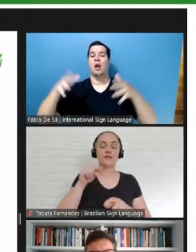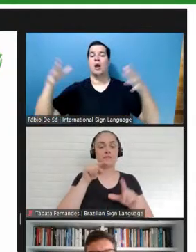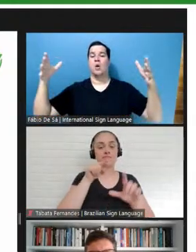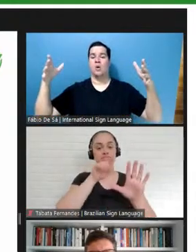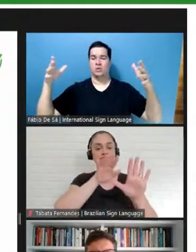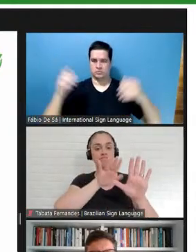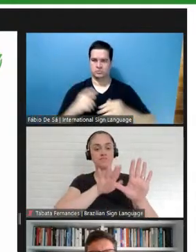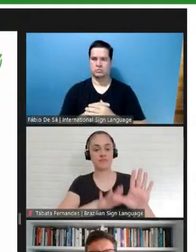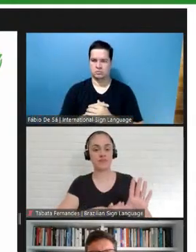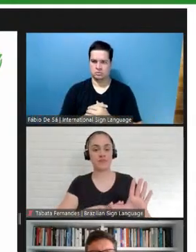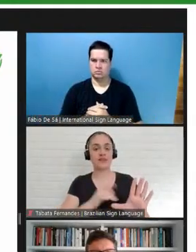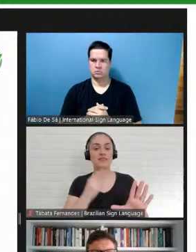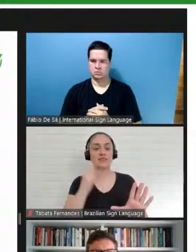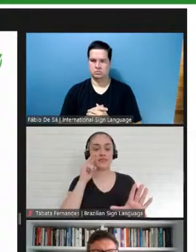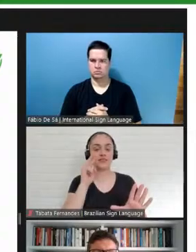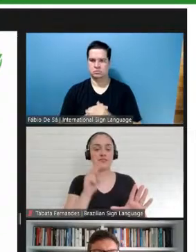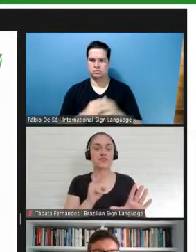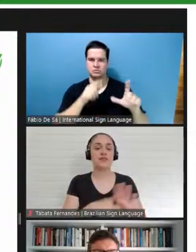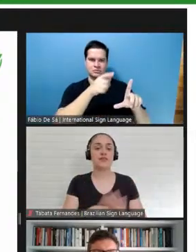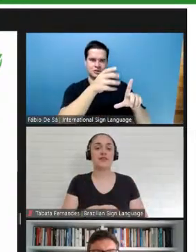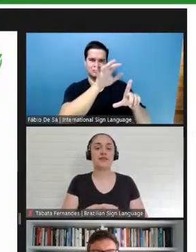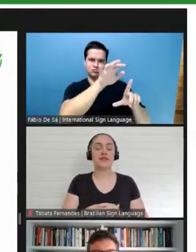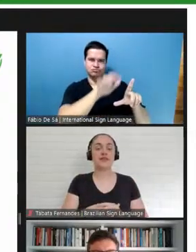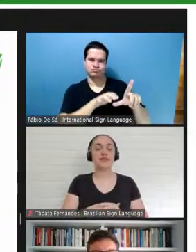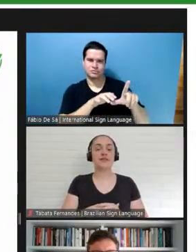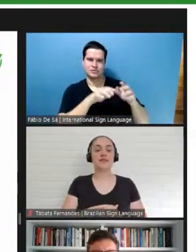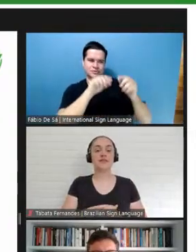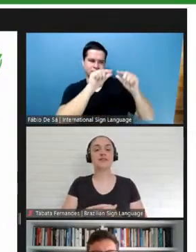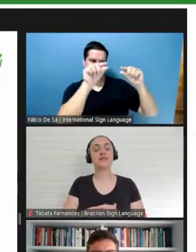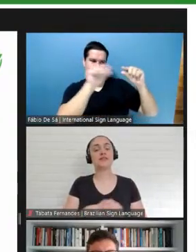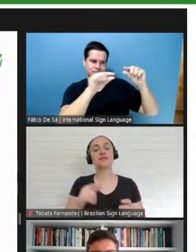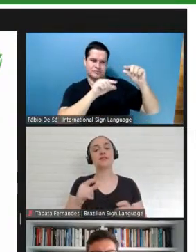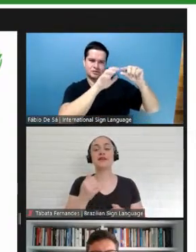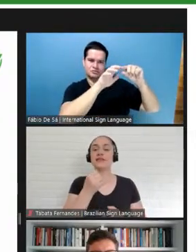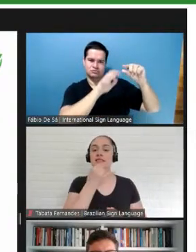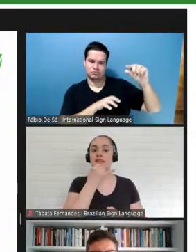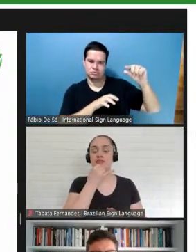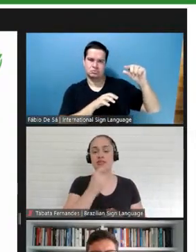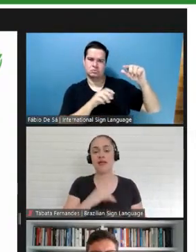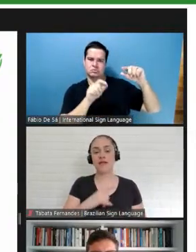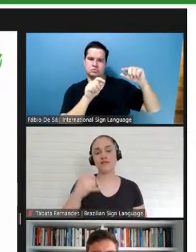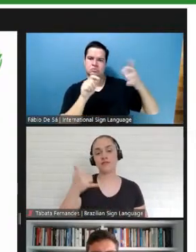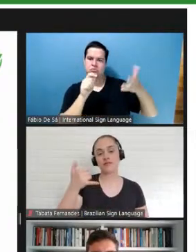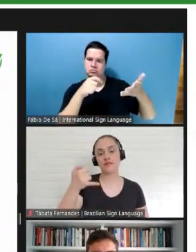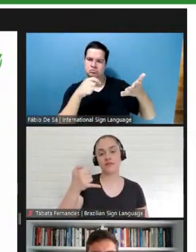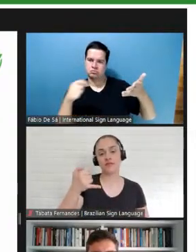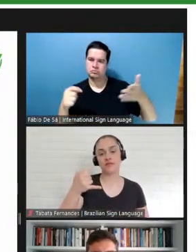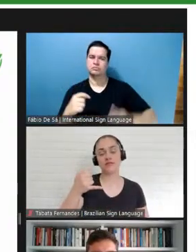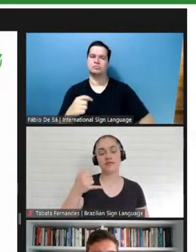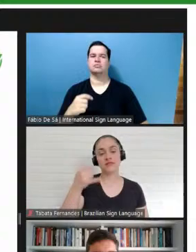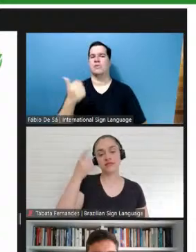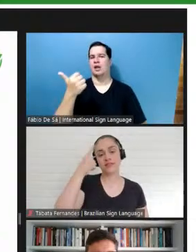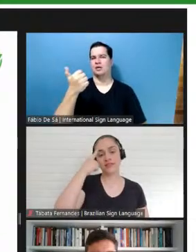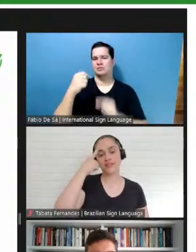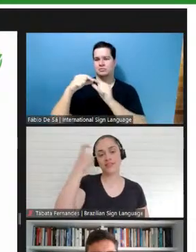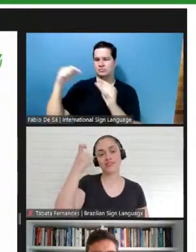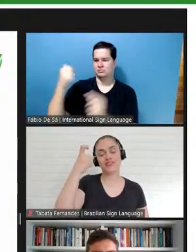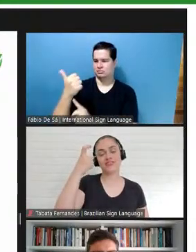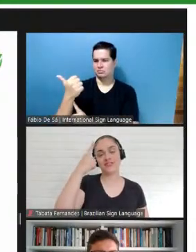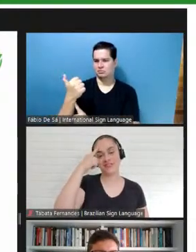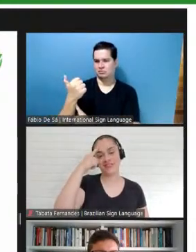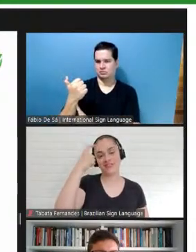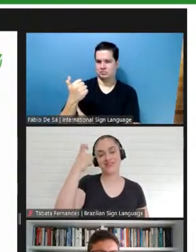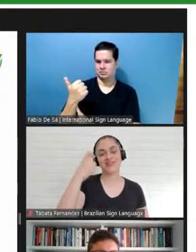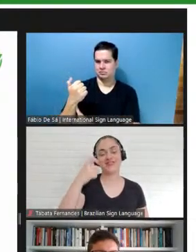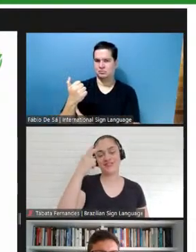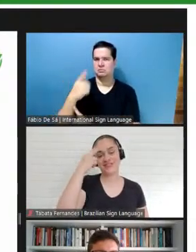know that Bill touched on some of these. So some examples might include things like smart pens. Smart pens, you